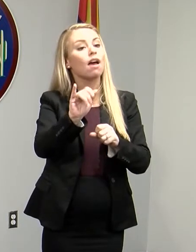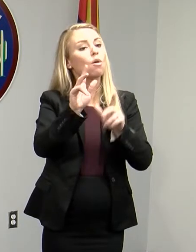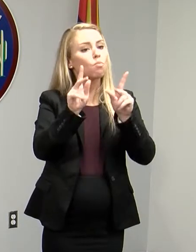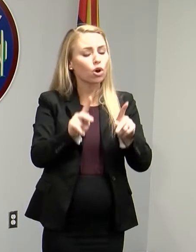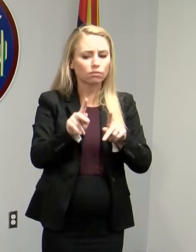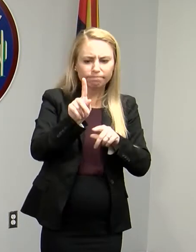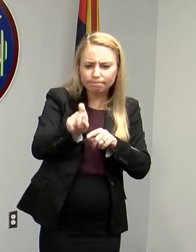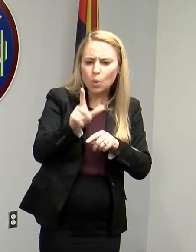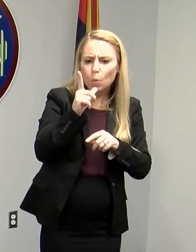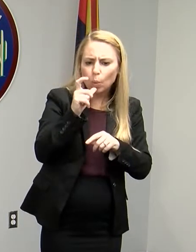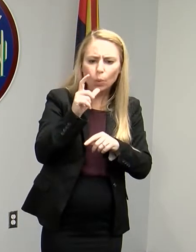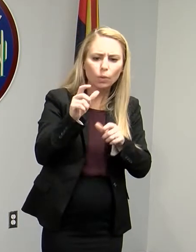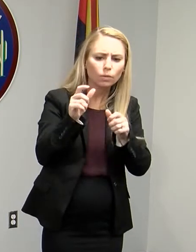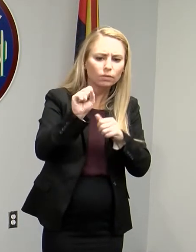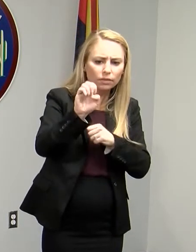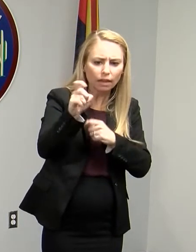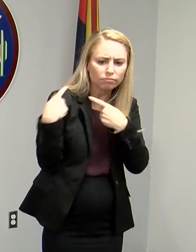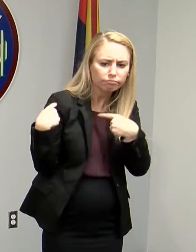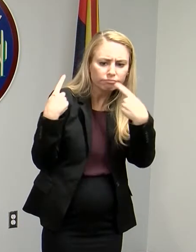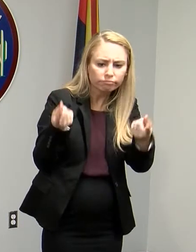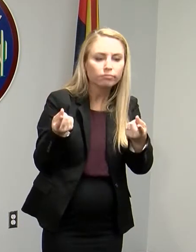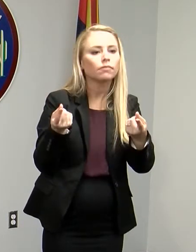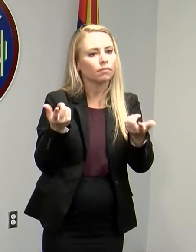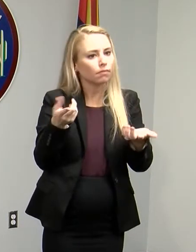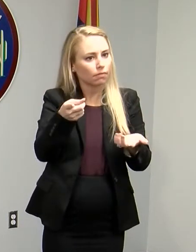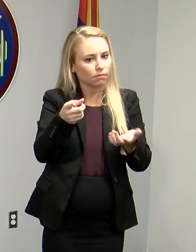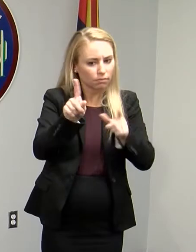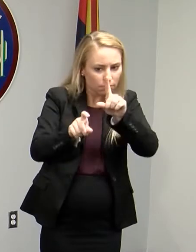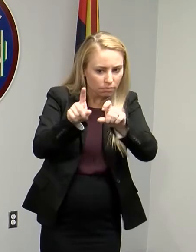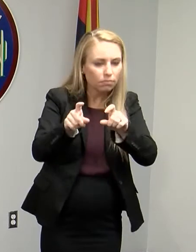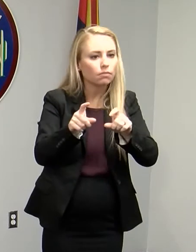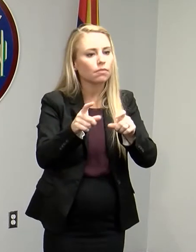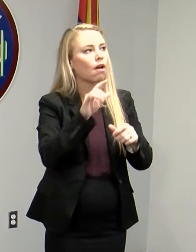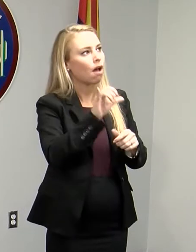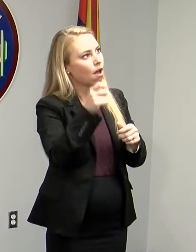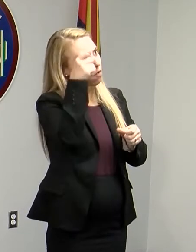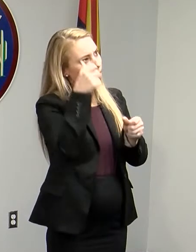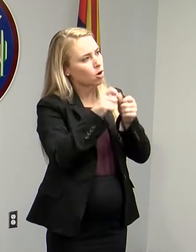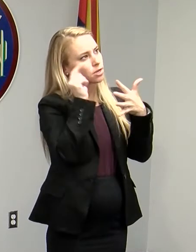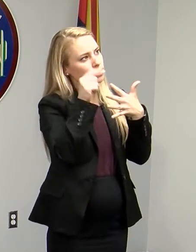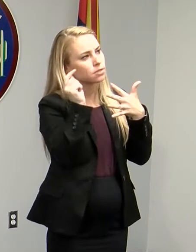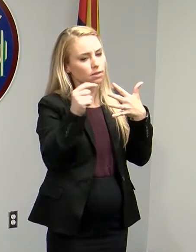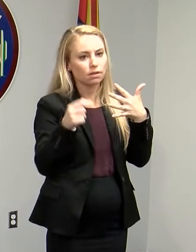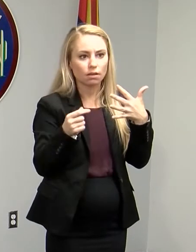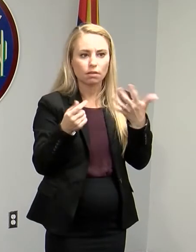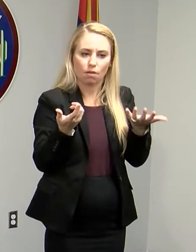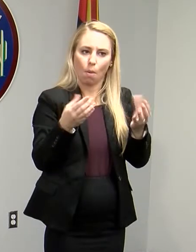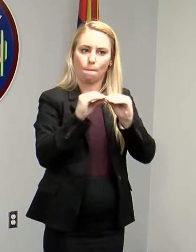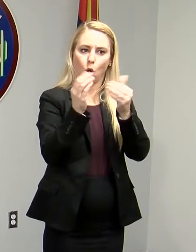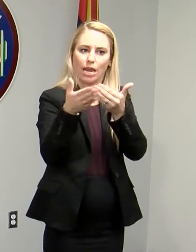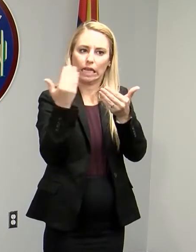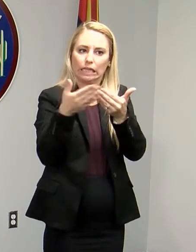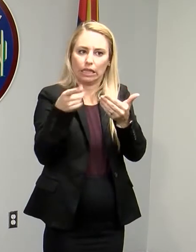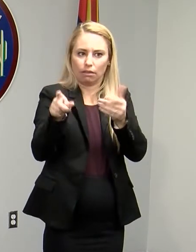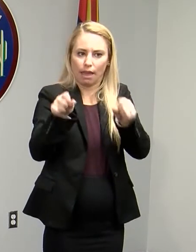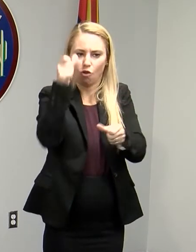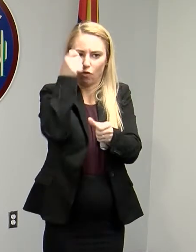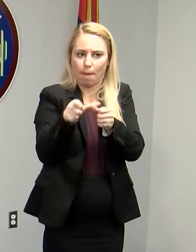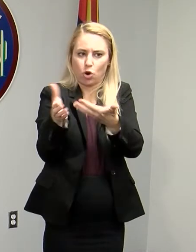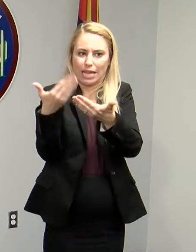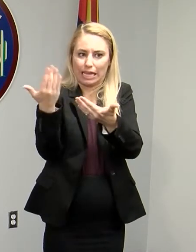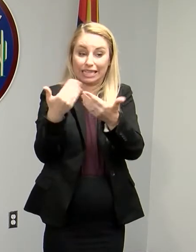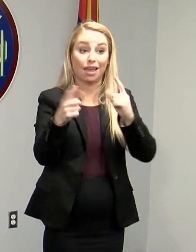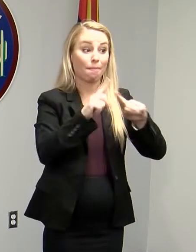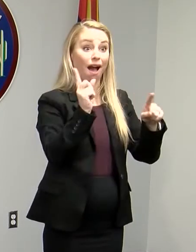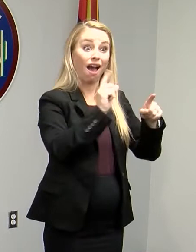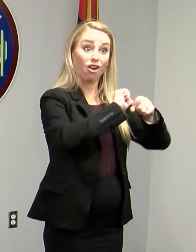partners so that we can reach out and do contact tracing with them, compared to a disease like COVID-19, which is